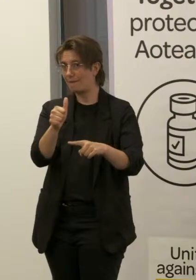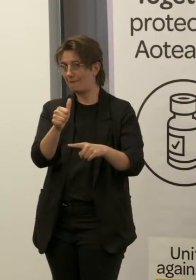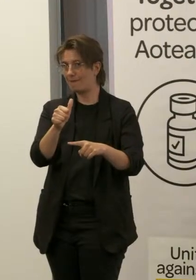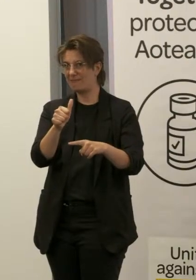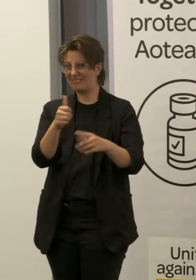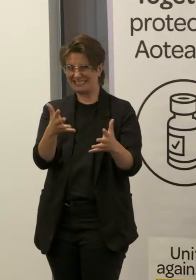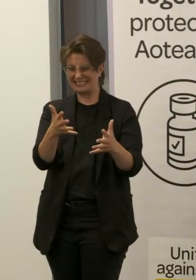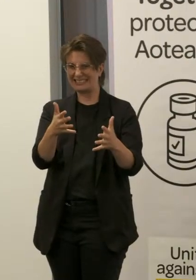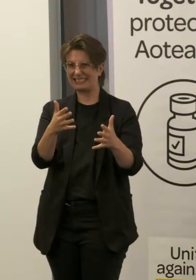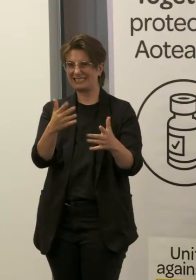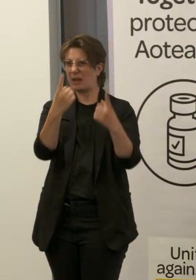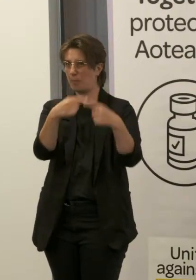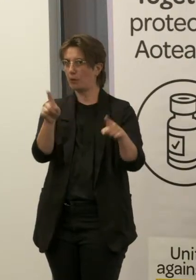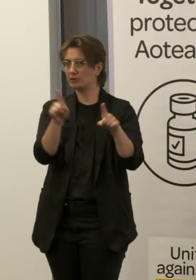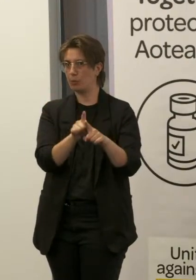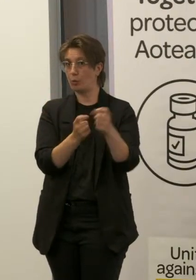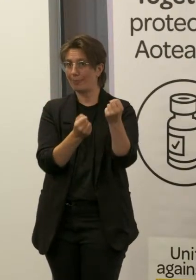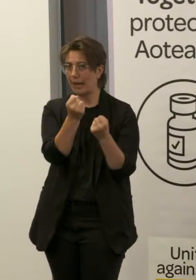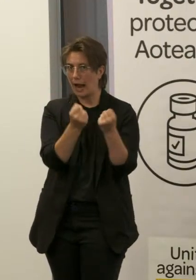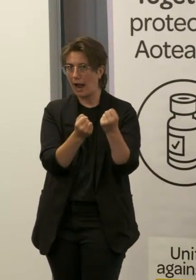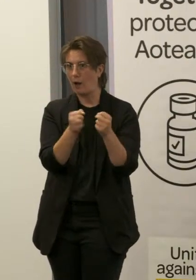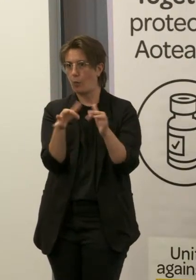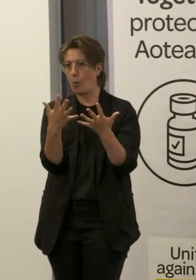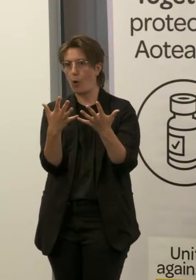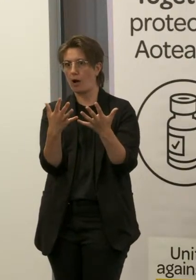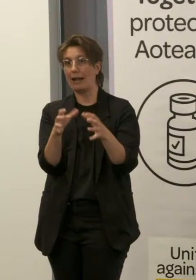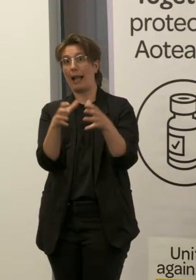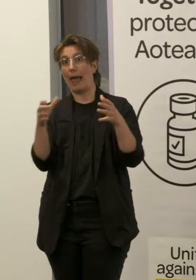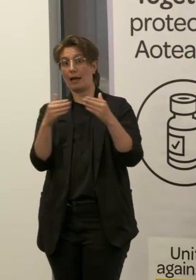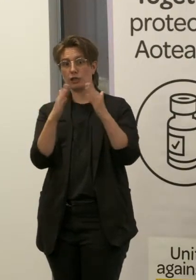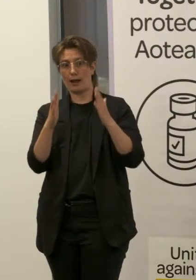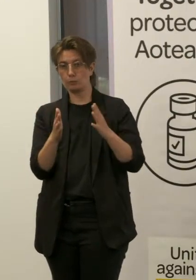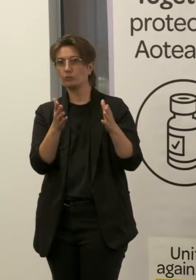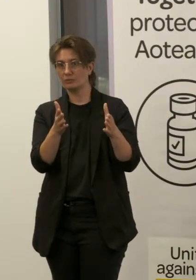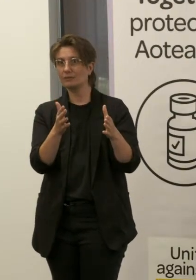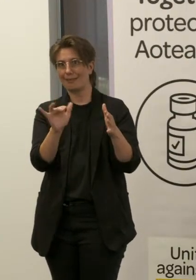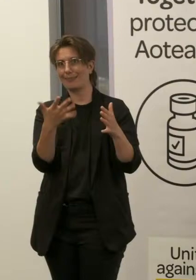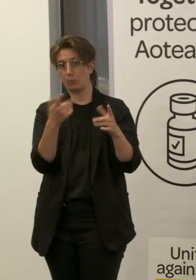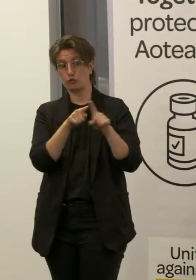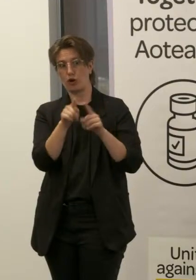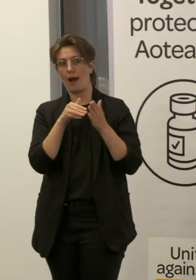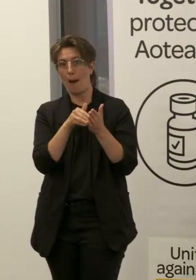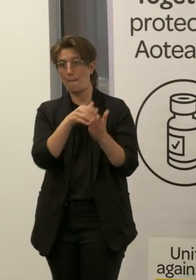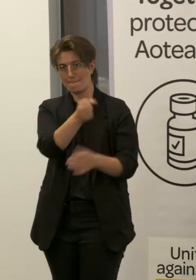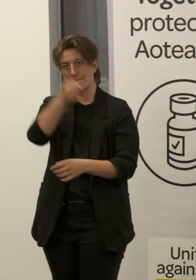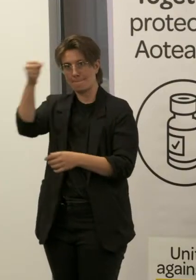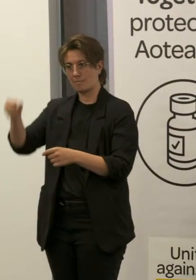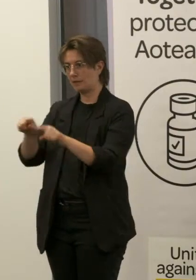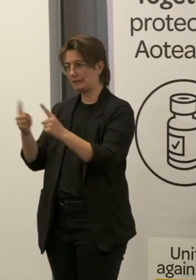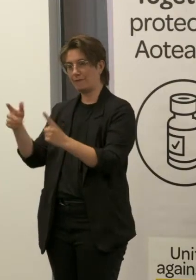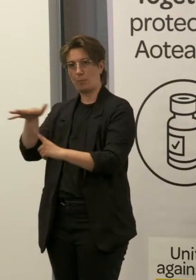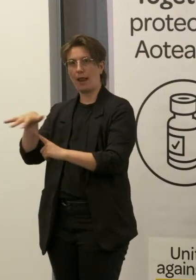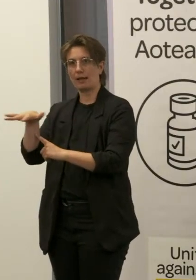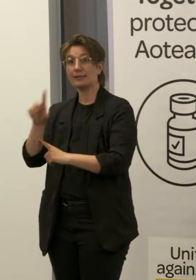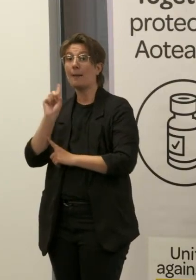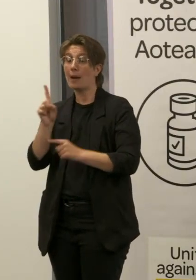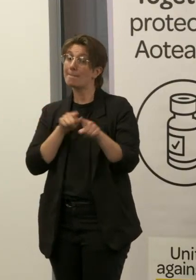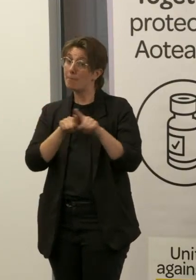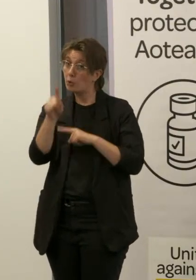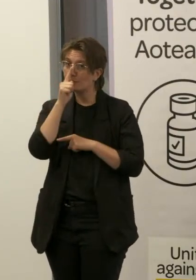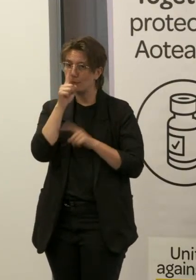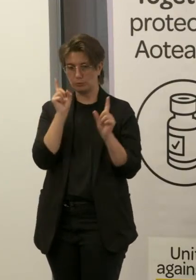large households sometimes, and I understand the issues in relation to that, but generally we'll be asking you to isolate where you are. There